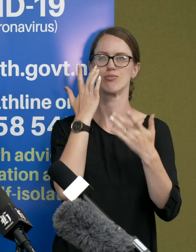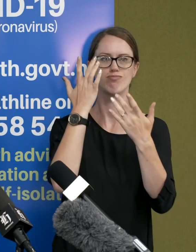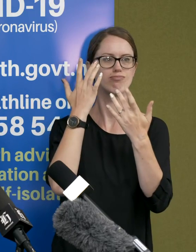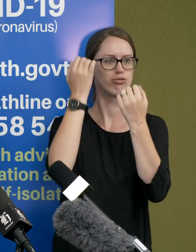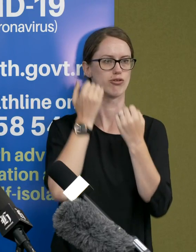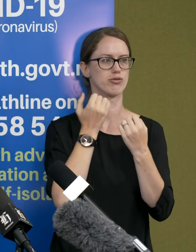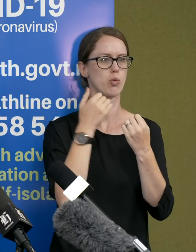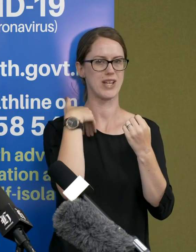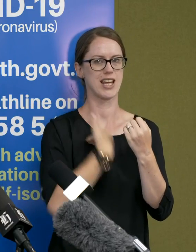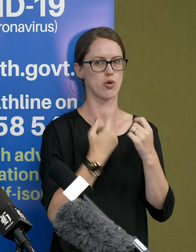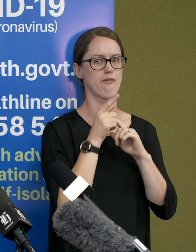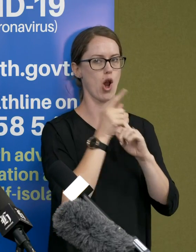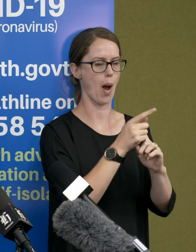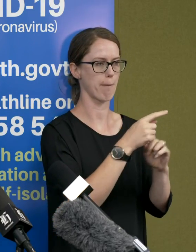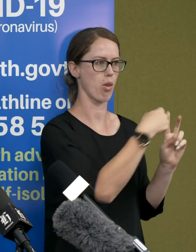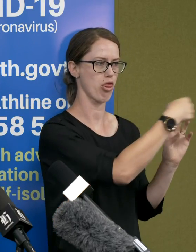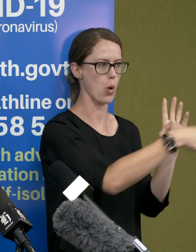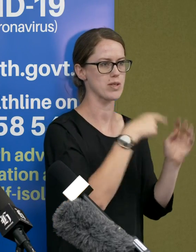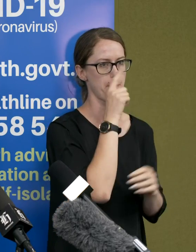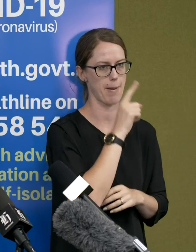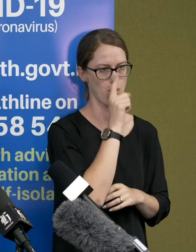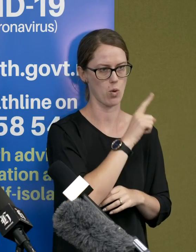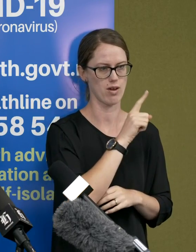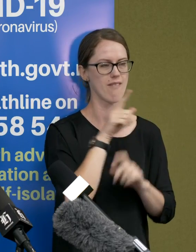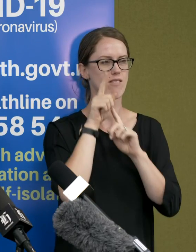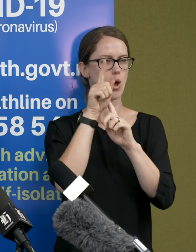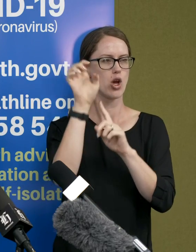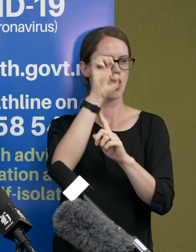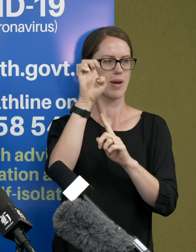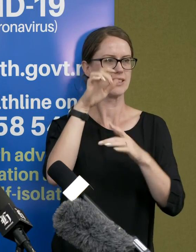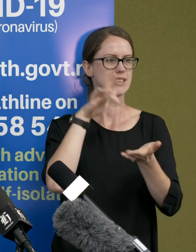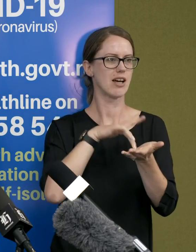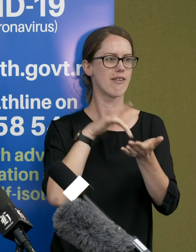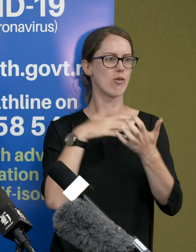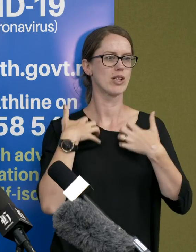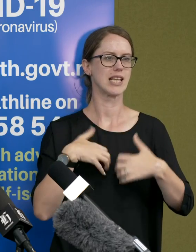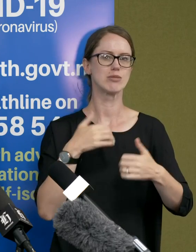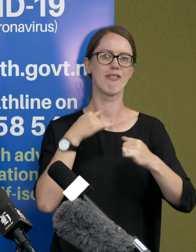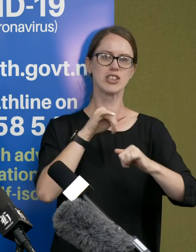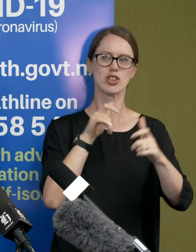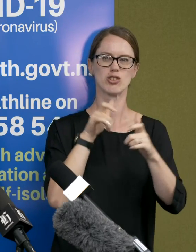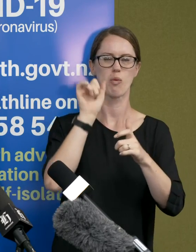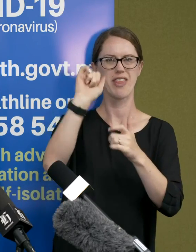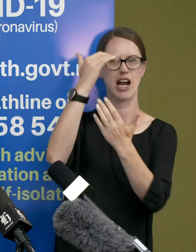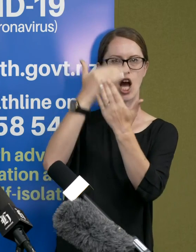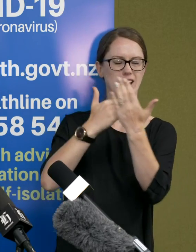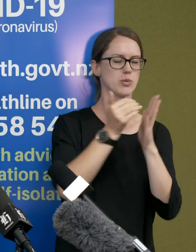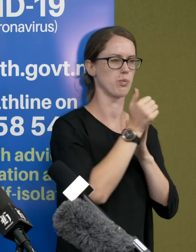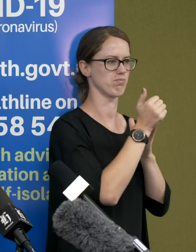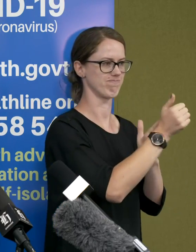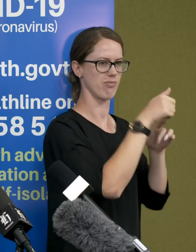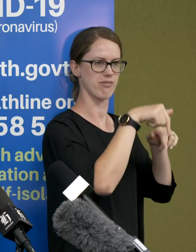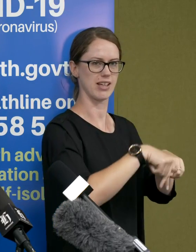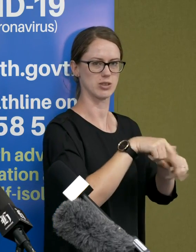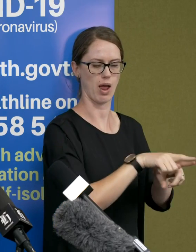in line with the approach taken by the European Centres for Disease Prevention and Control. So the Public Health